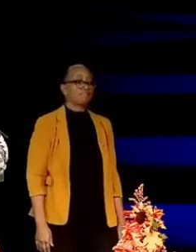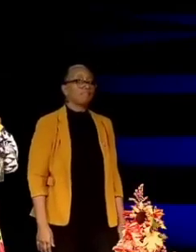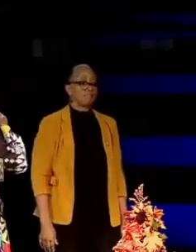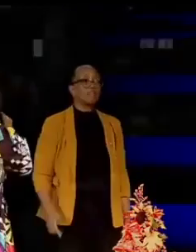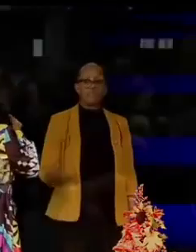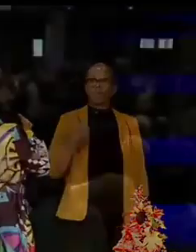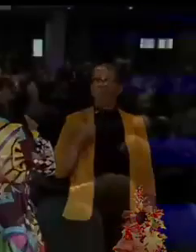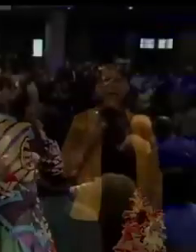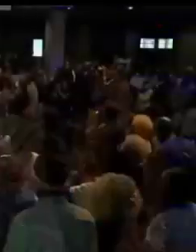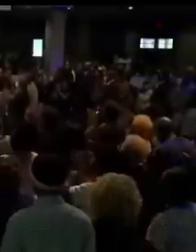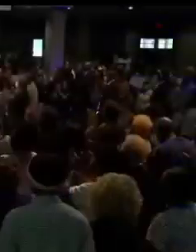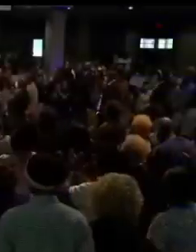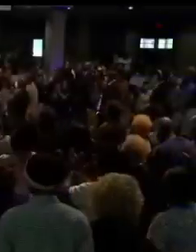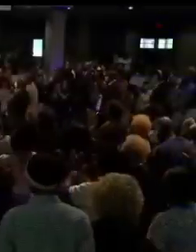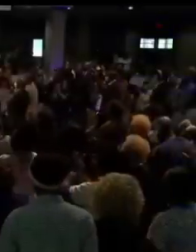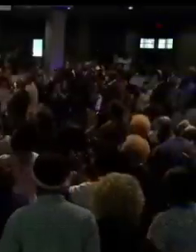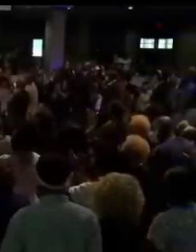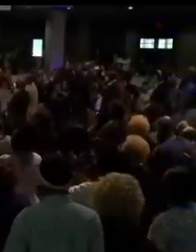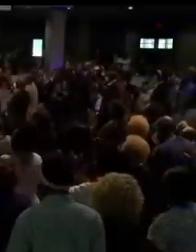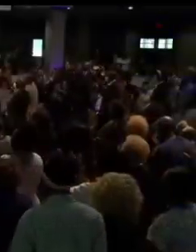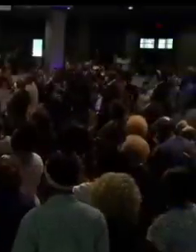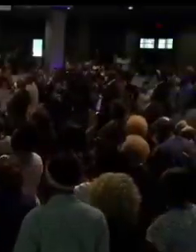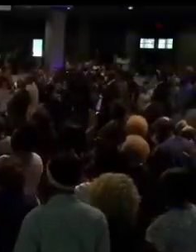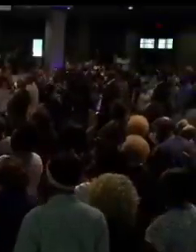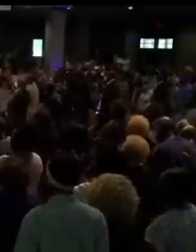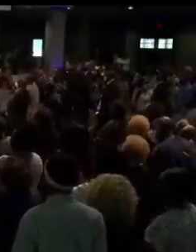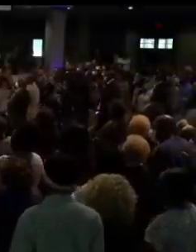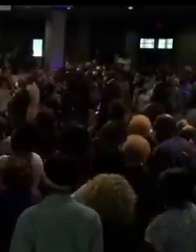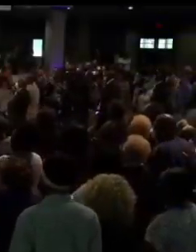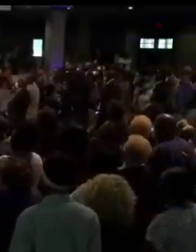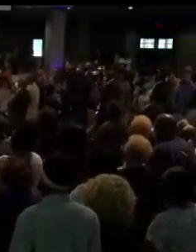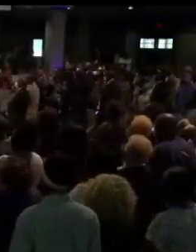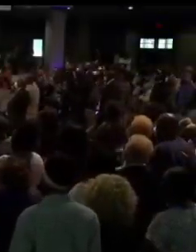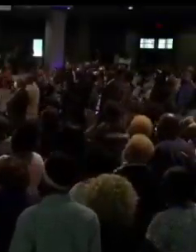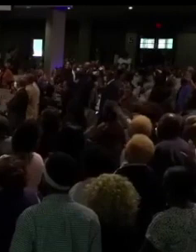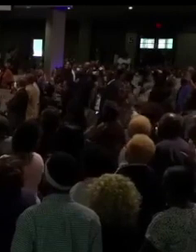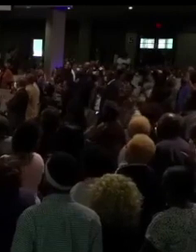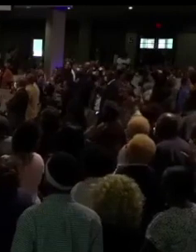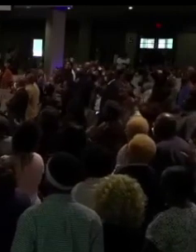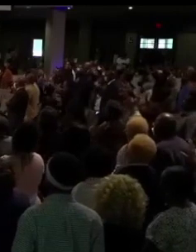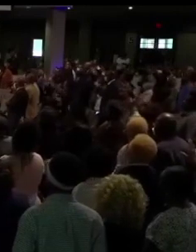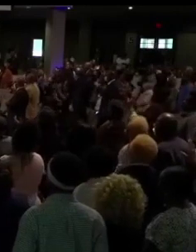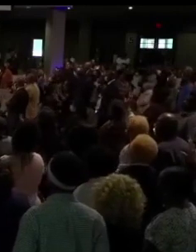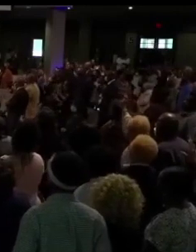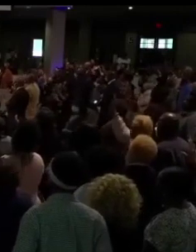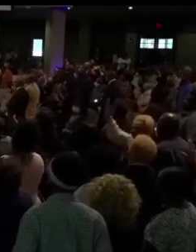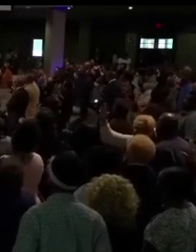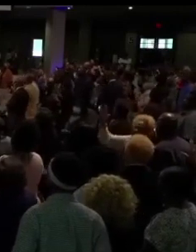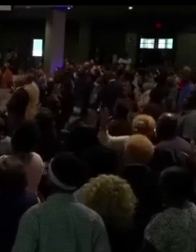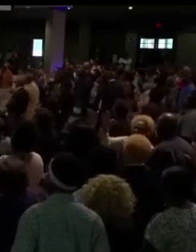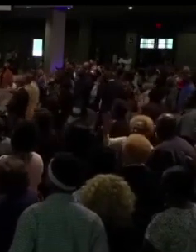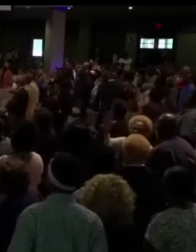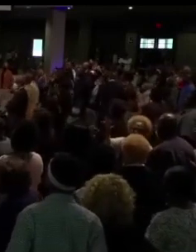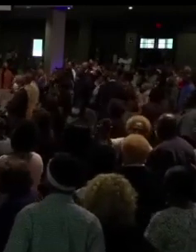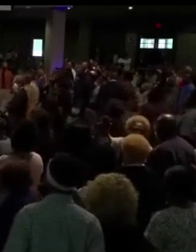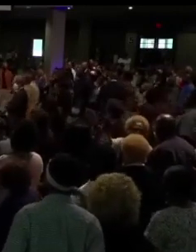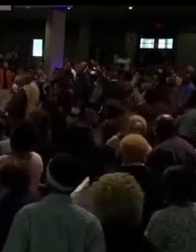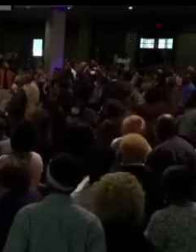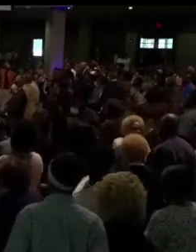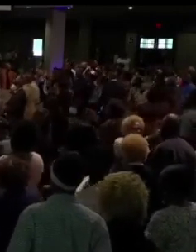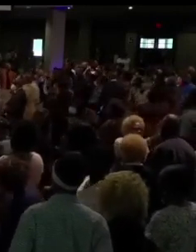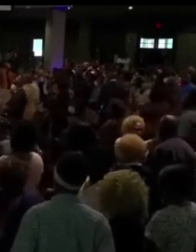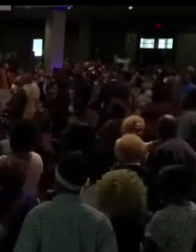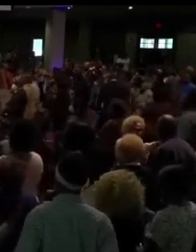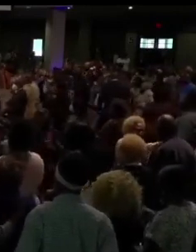I'm back to action. Action. Action. High five three people and say action. Come